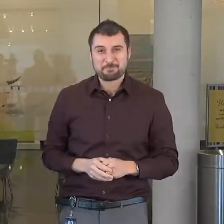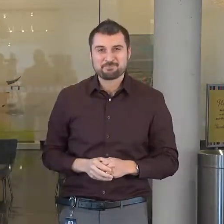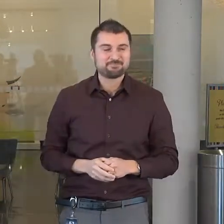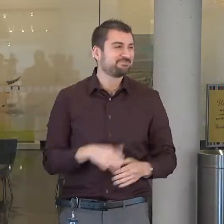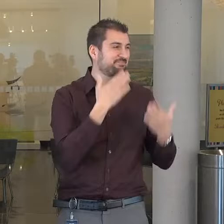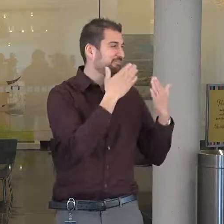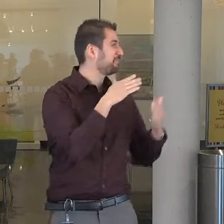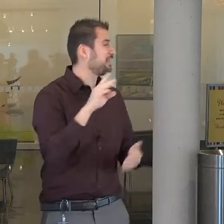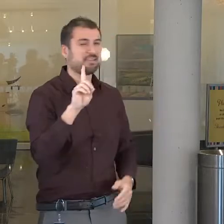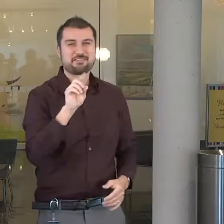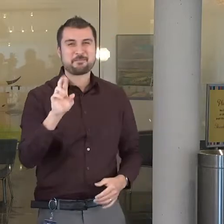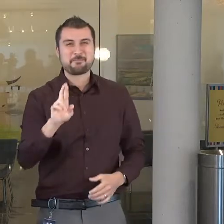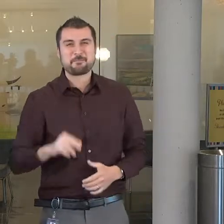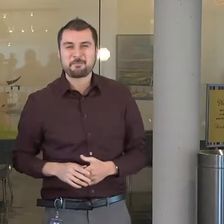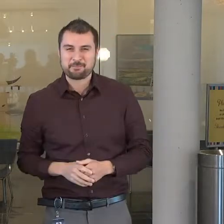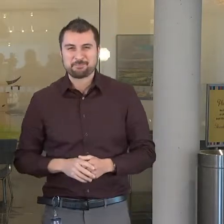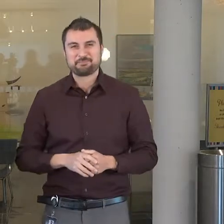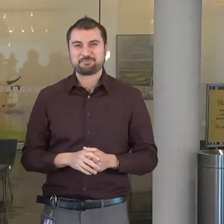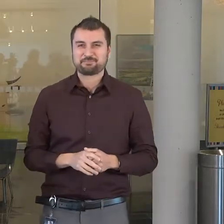Thank you, Doctor. I think